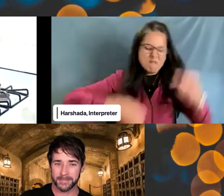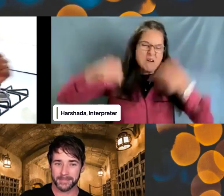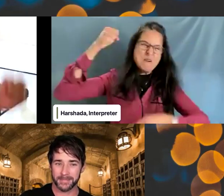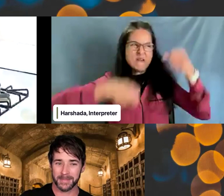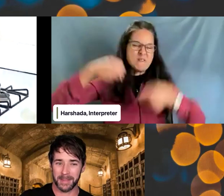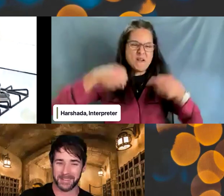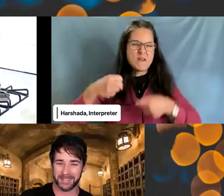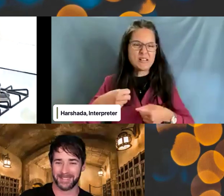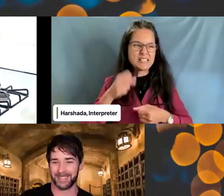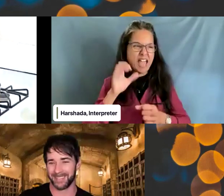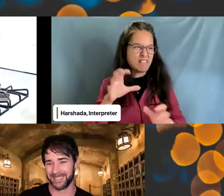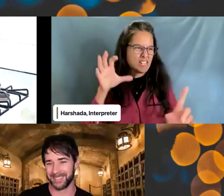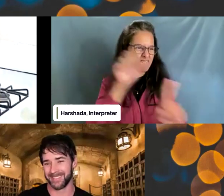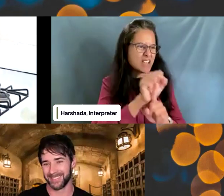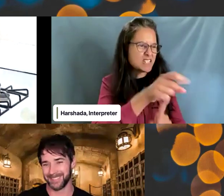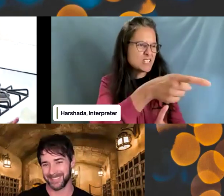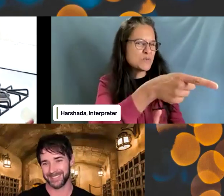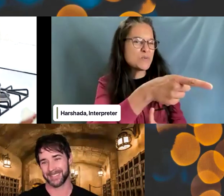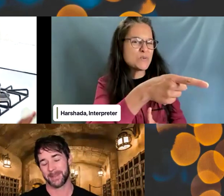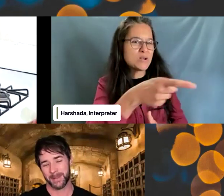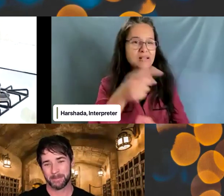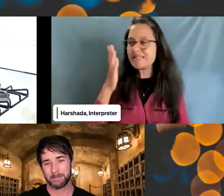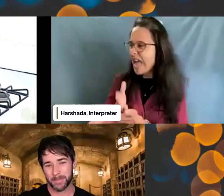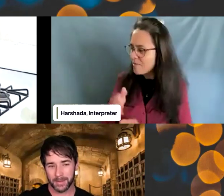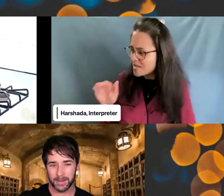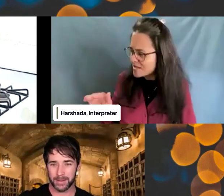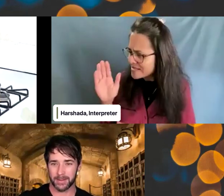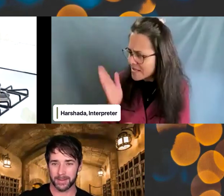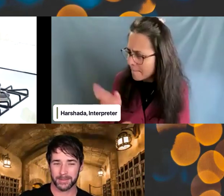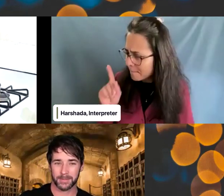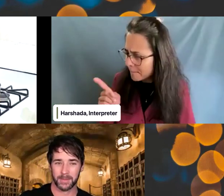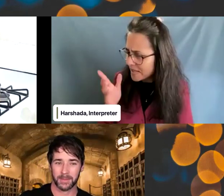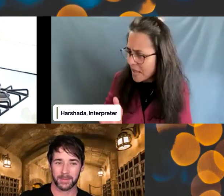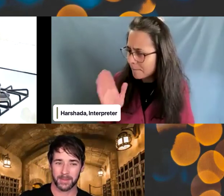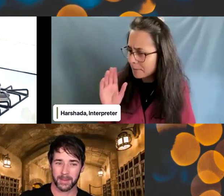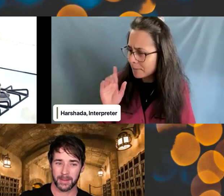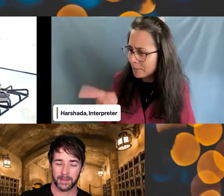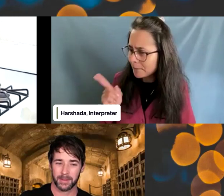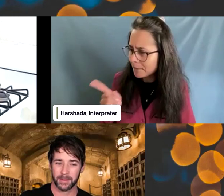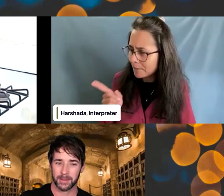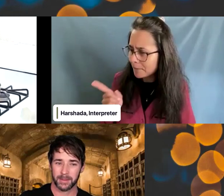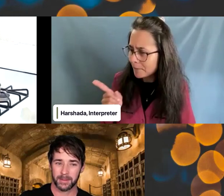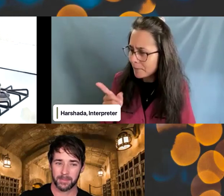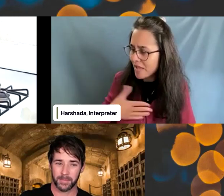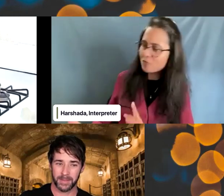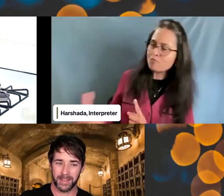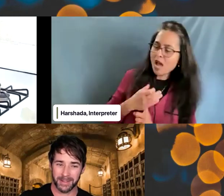I'm coming at you. No, stop it. Stop it, little guy. That's my Con impression. Horrible. All